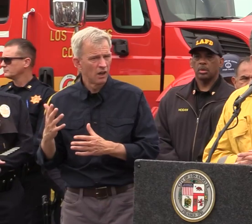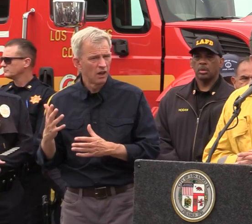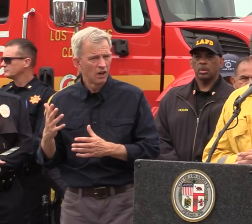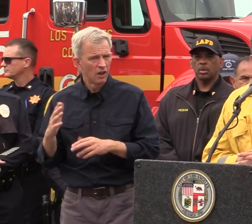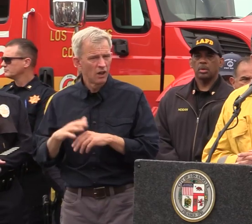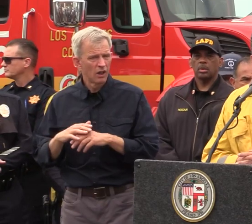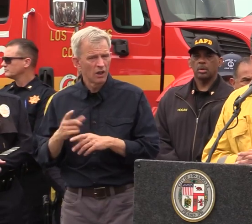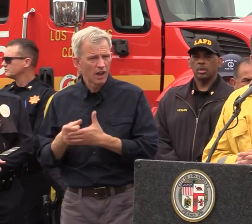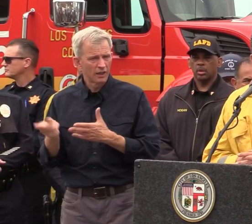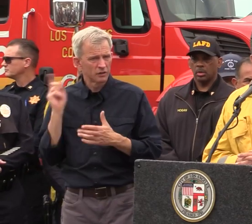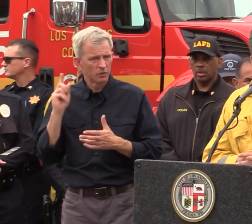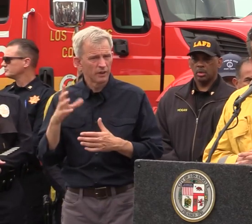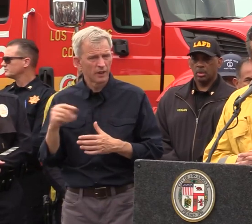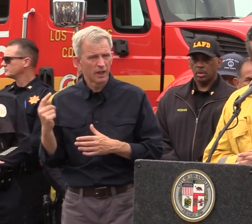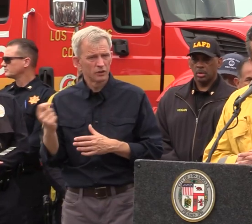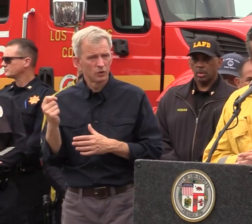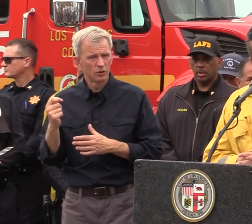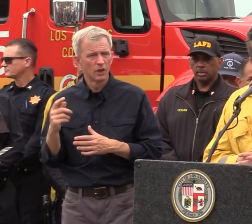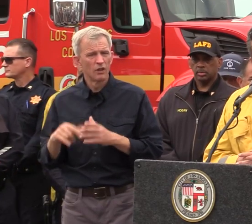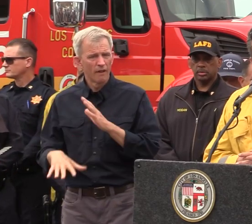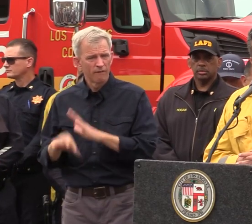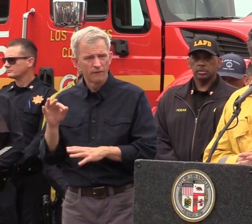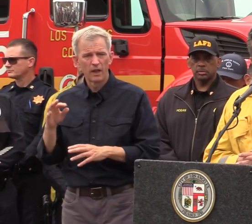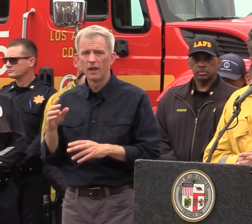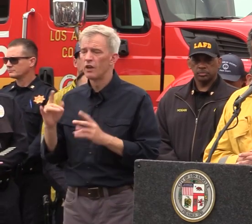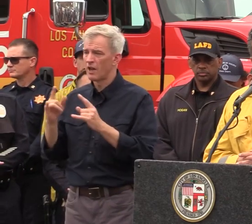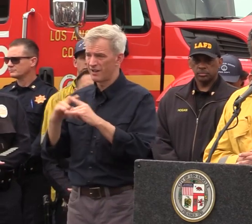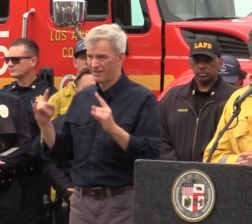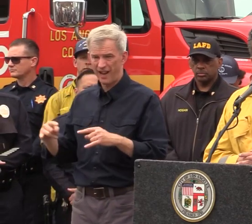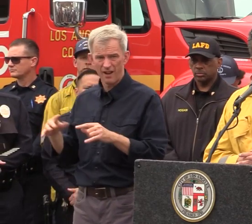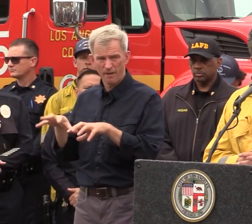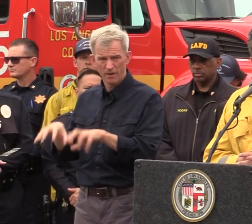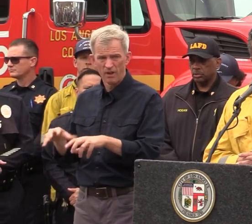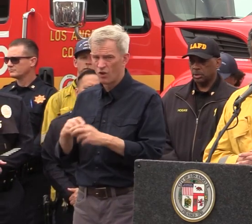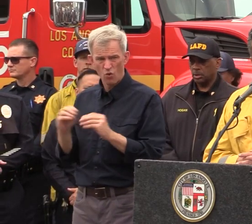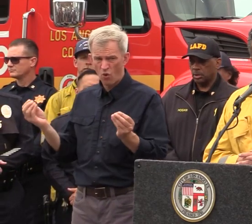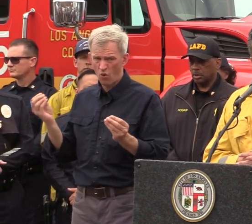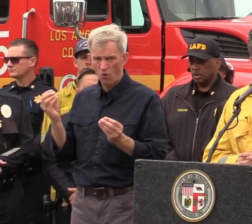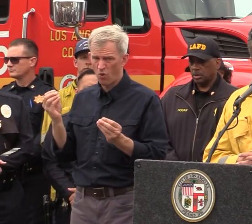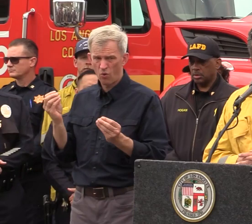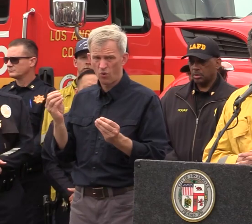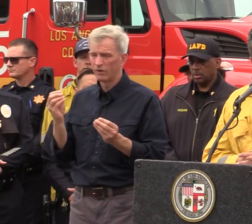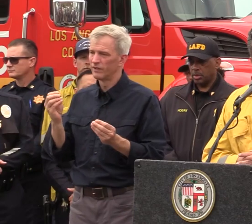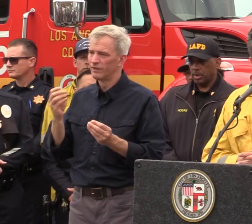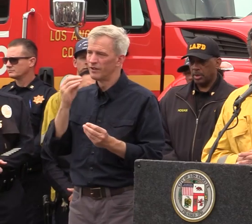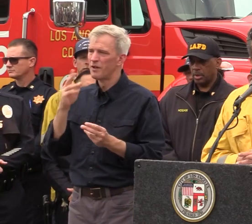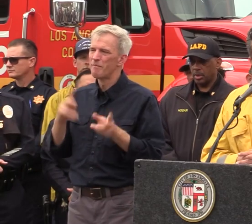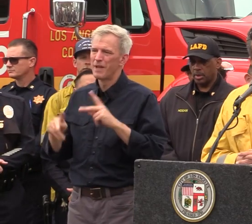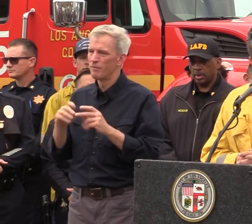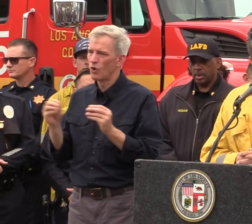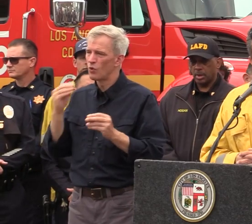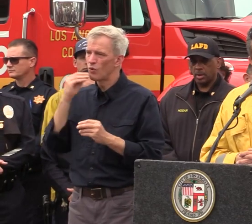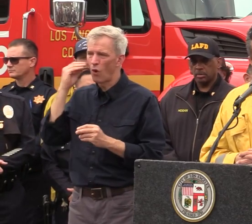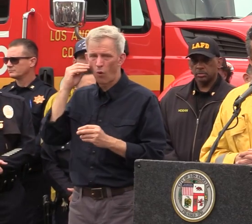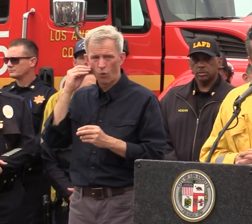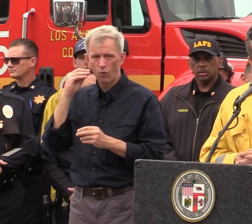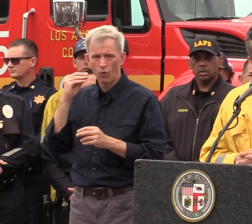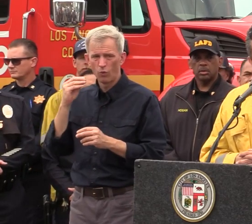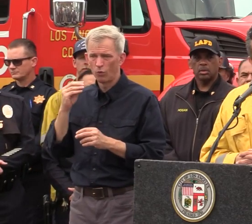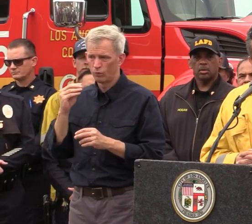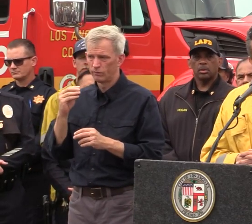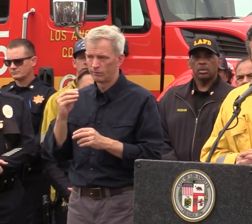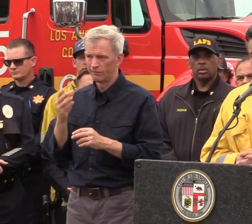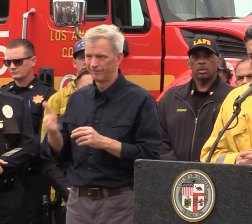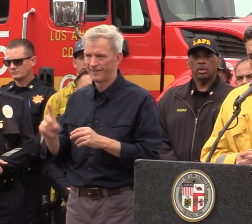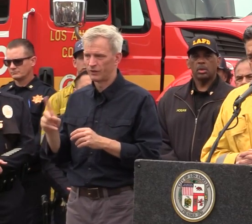A homeless camp was found by it. The suspect that you have, did he also set the El Medio fires, or is that